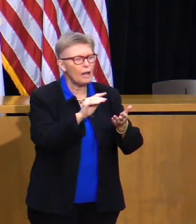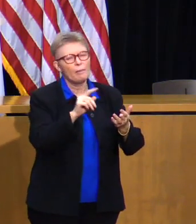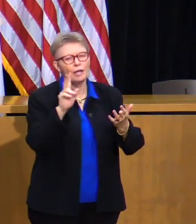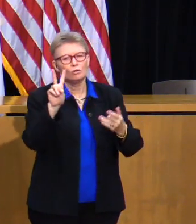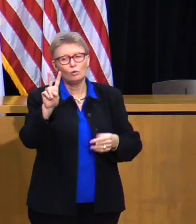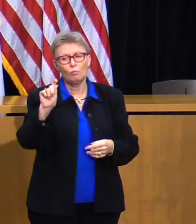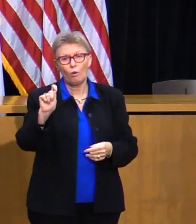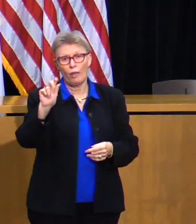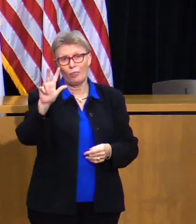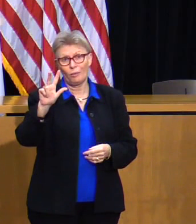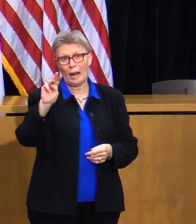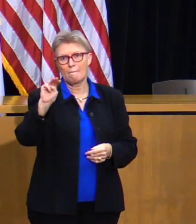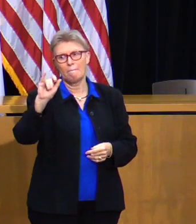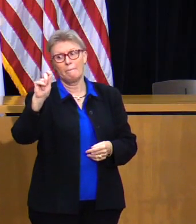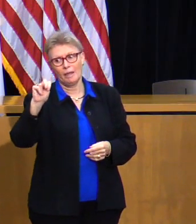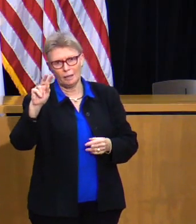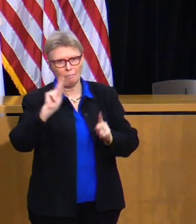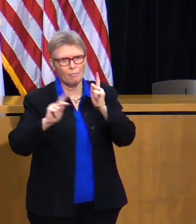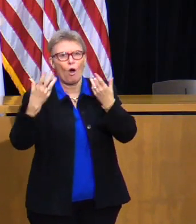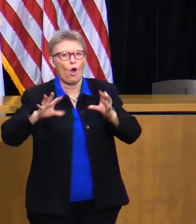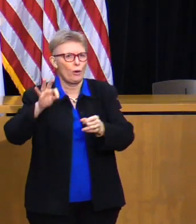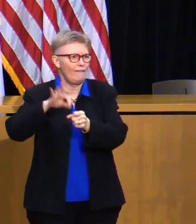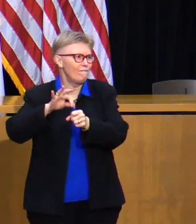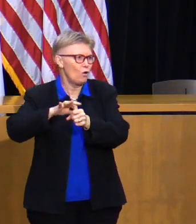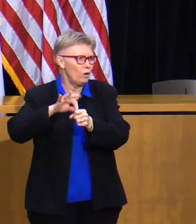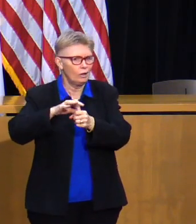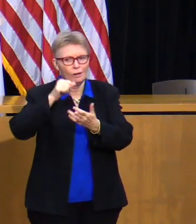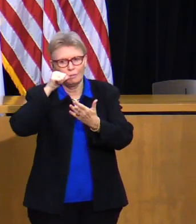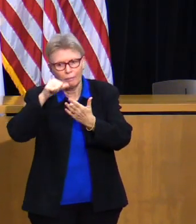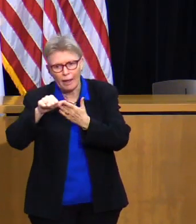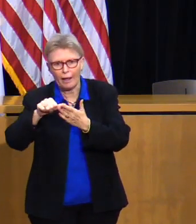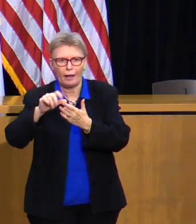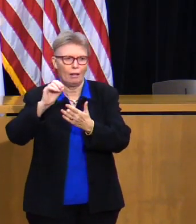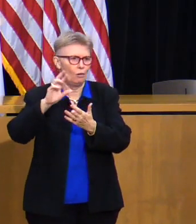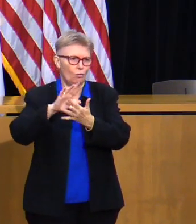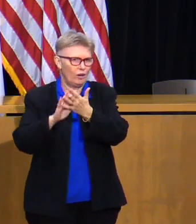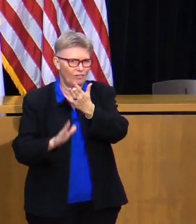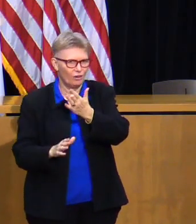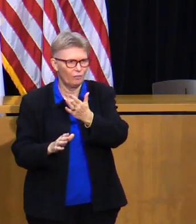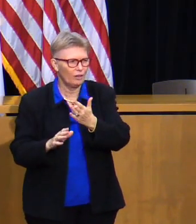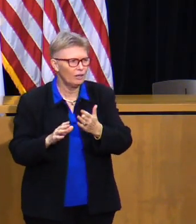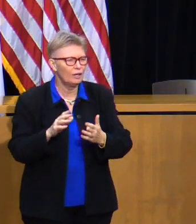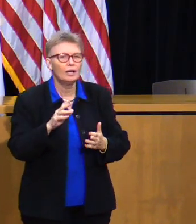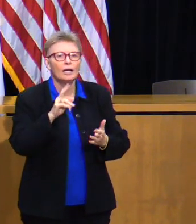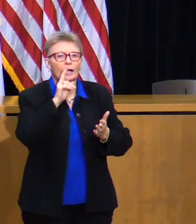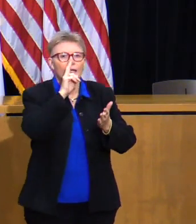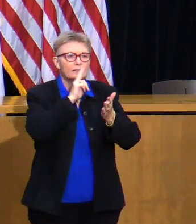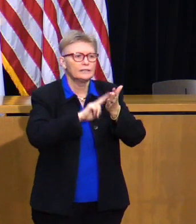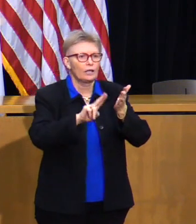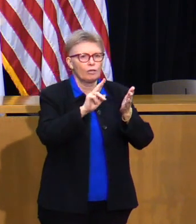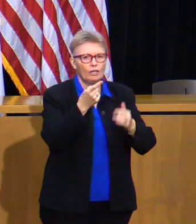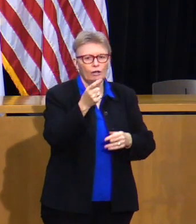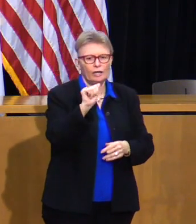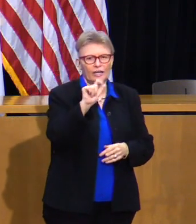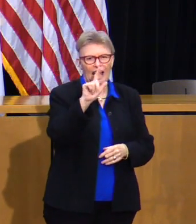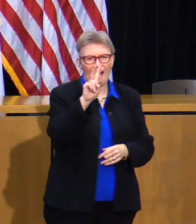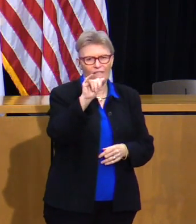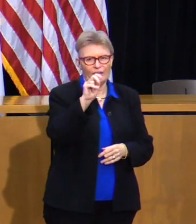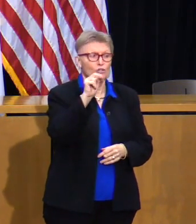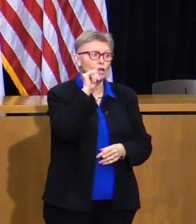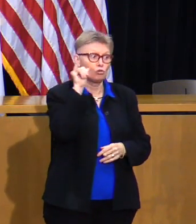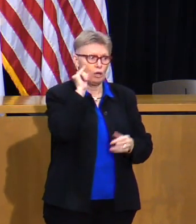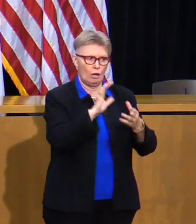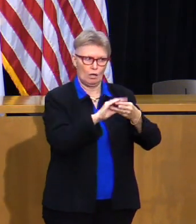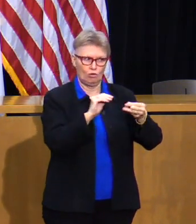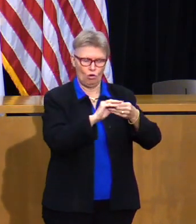another. I think what Secretary Galvin said yesterday was probably about right, which is